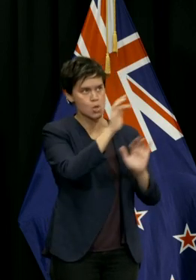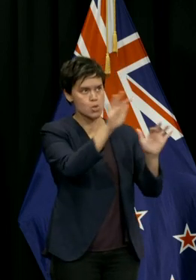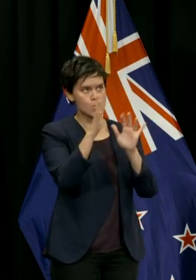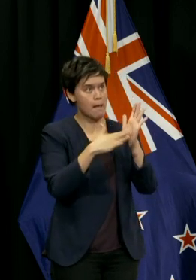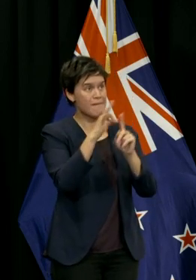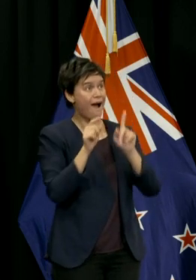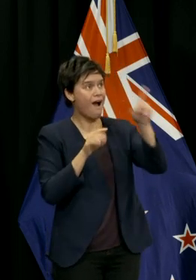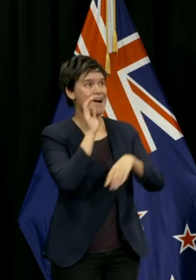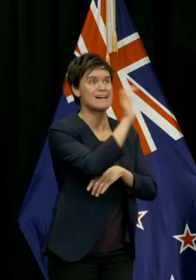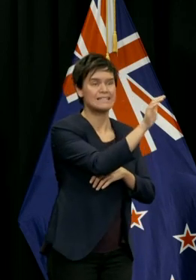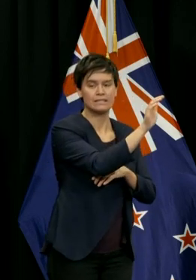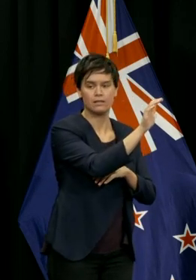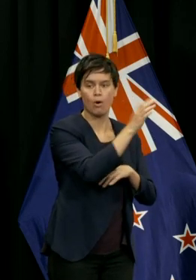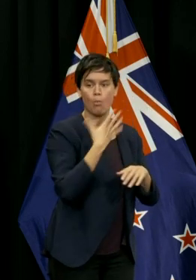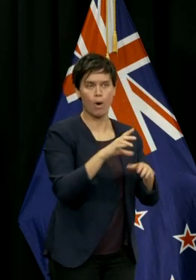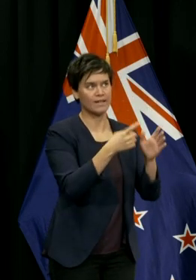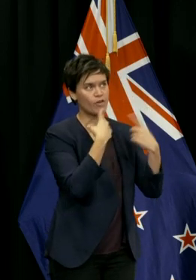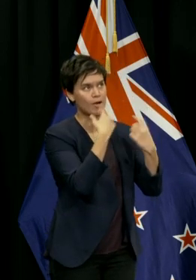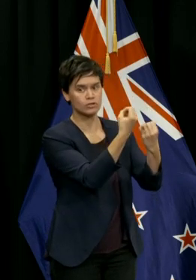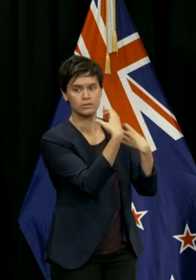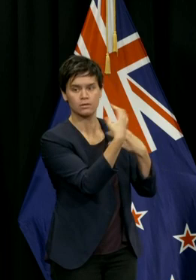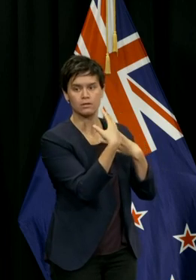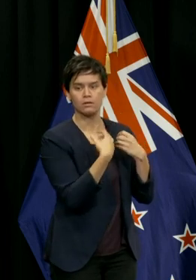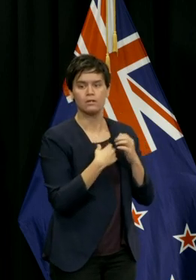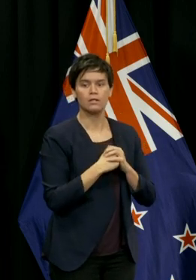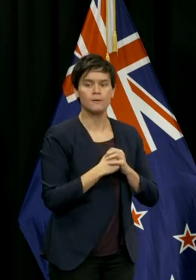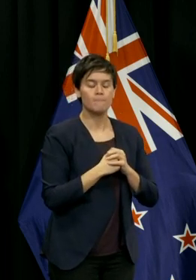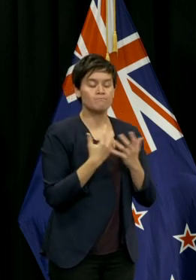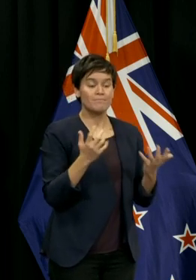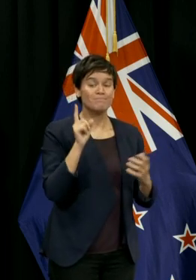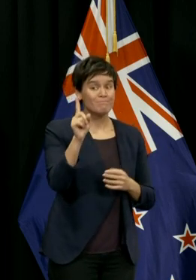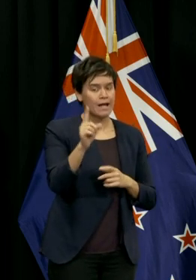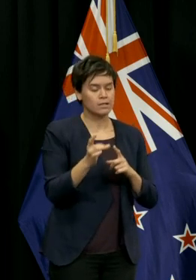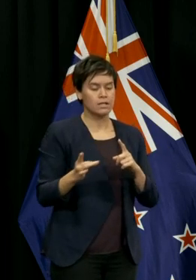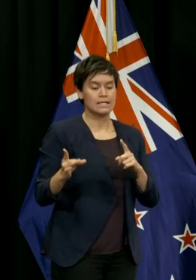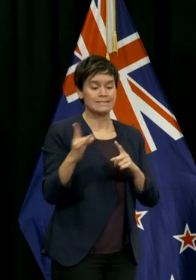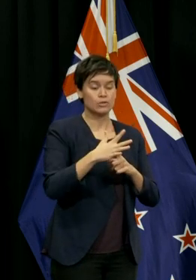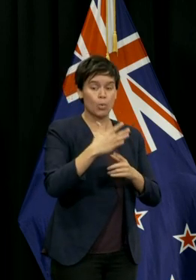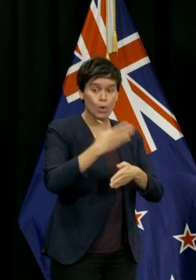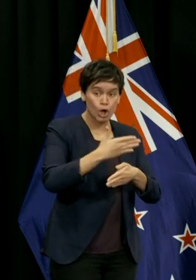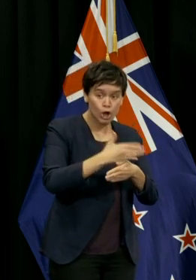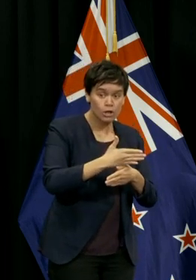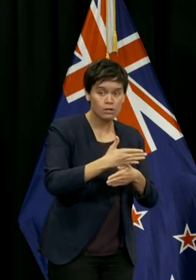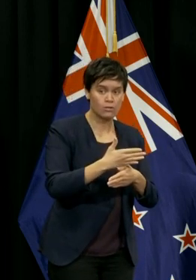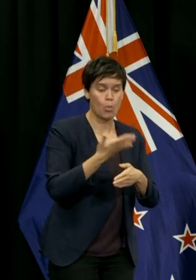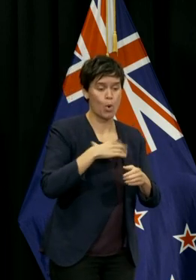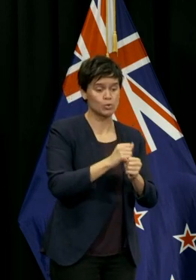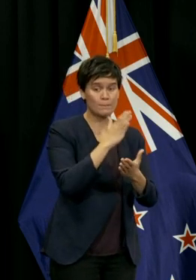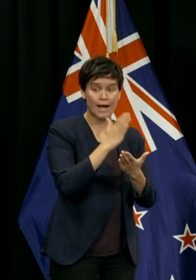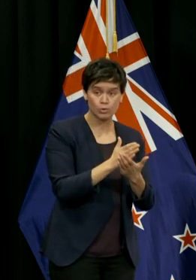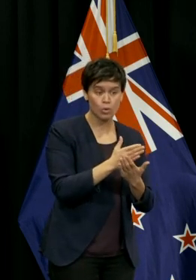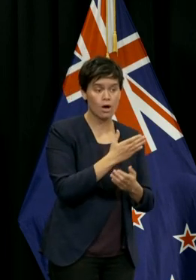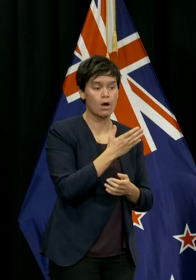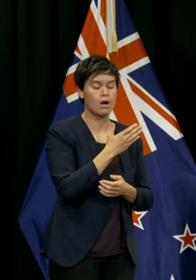way to find information or to answer questions. For things like essential services, though, all of that, we're making sure that we're getting consistent